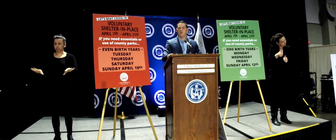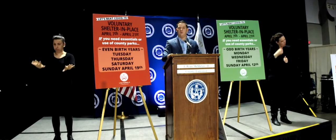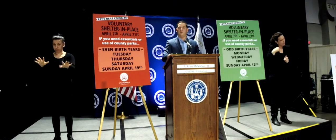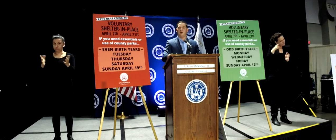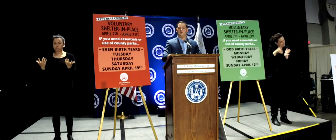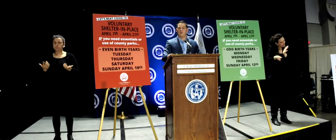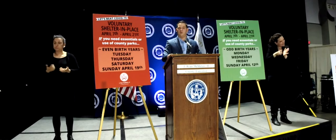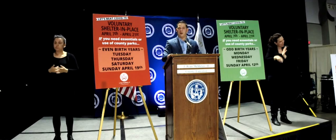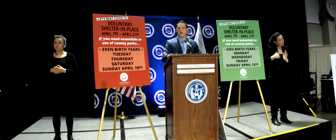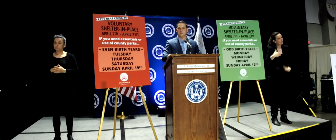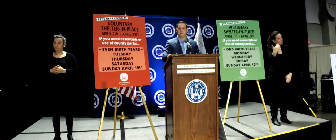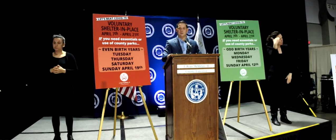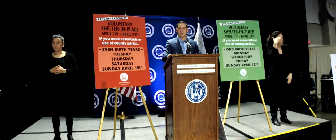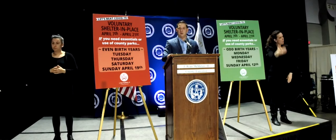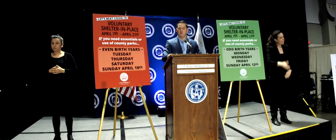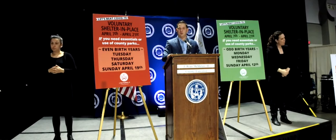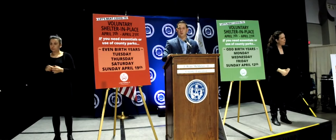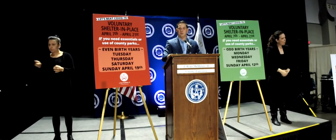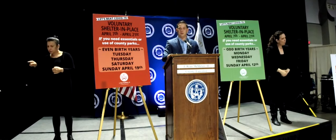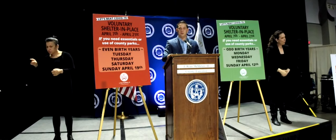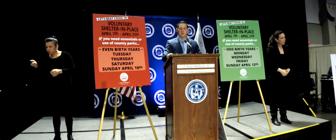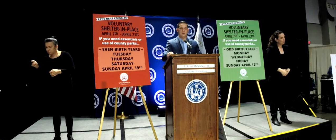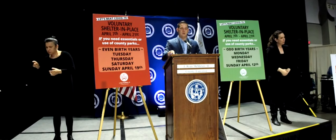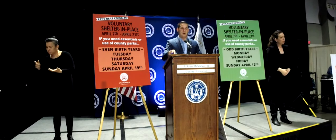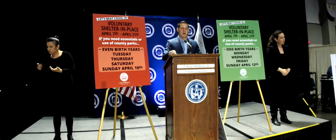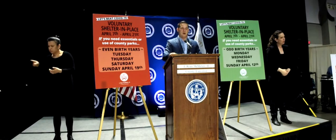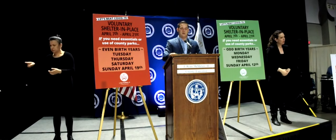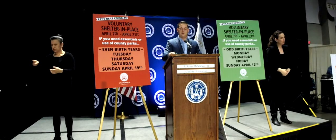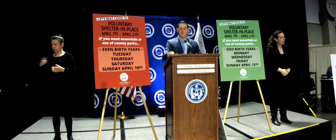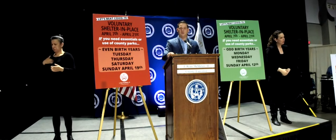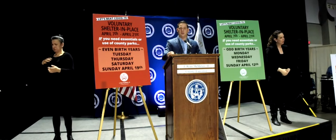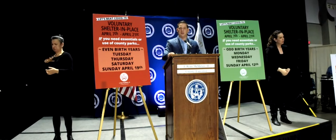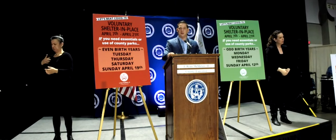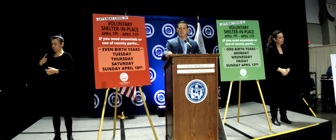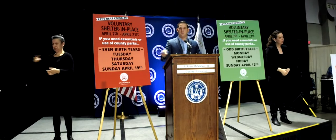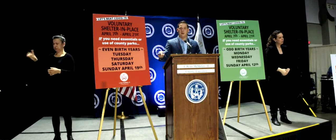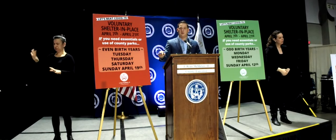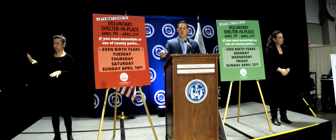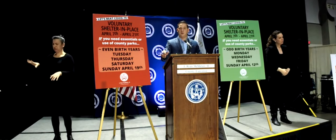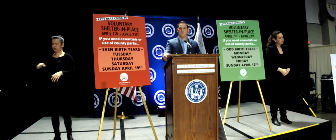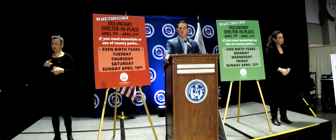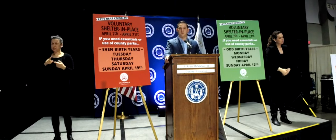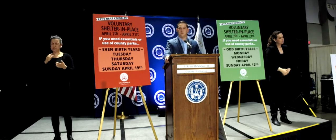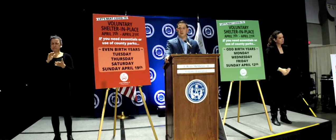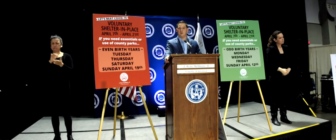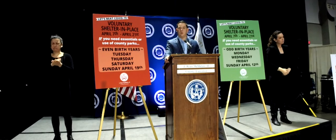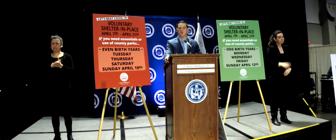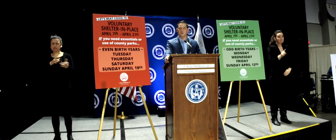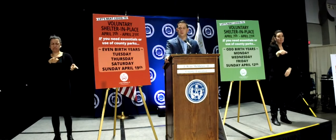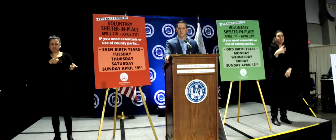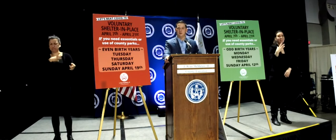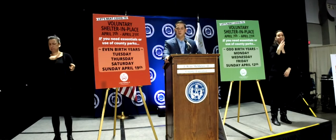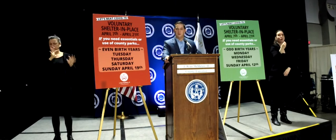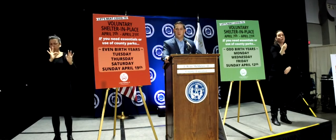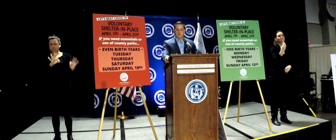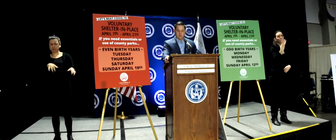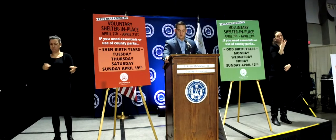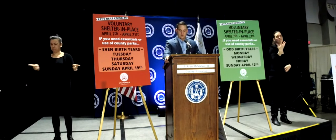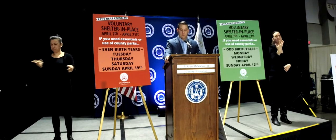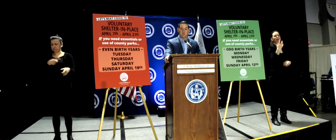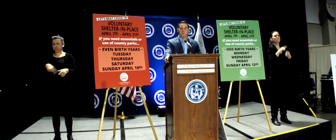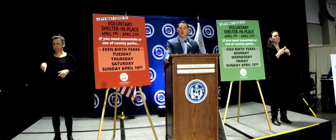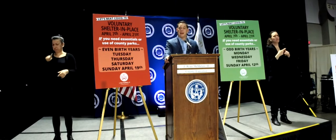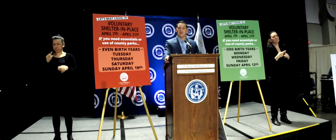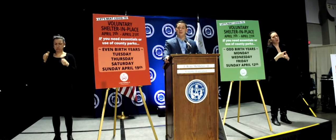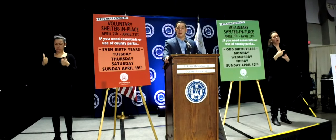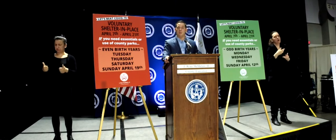hanging out with 4 or 5 of your friends, and you shouldn't be, even if you didn't get it, for now you're in a 14-day quarantine, and certainly